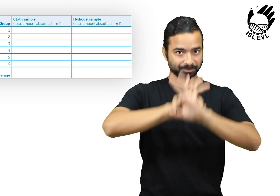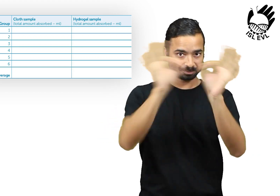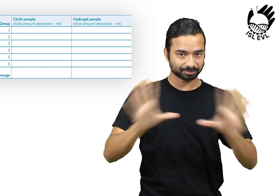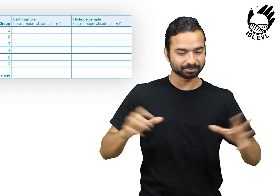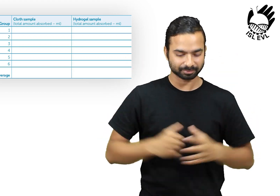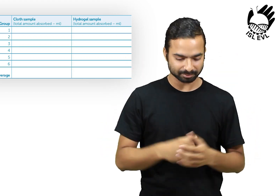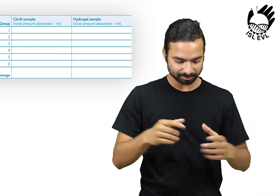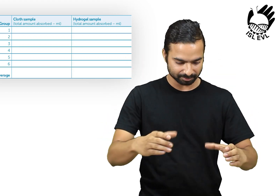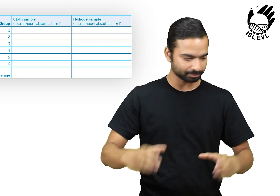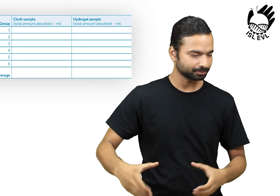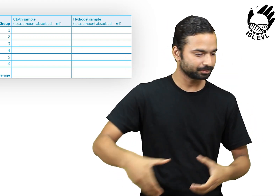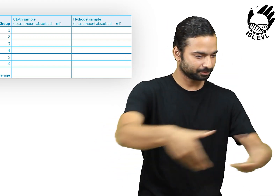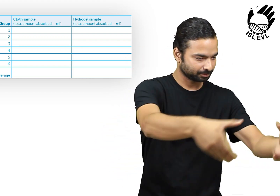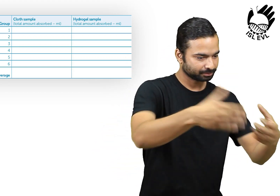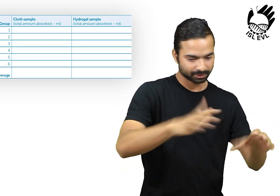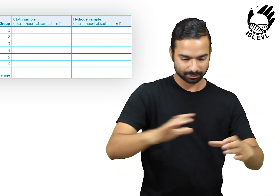from the plastic tray and dry the tray.